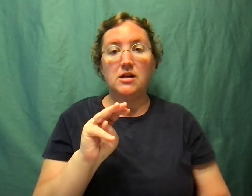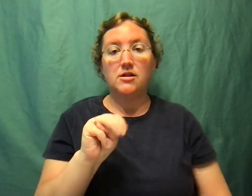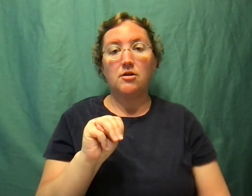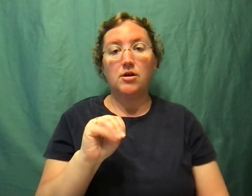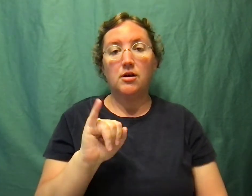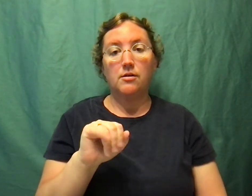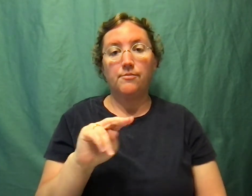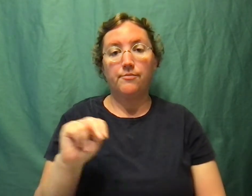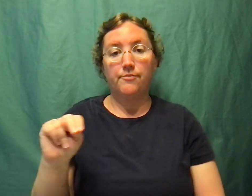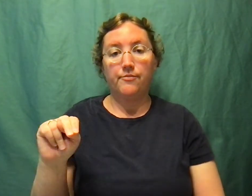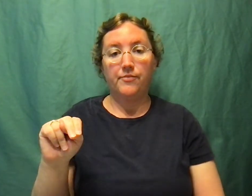Minnesota,